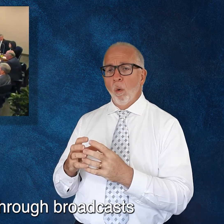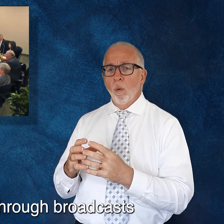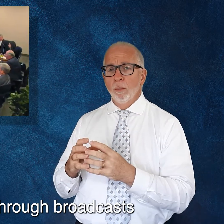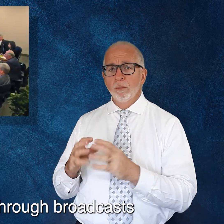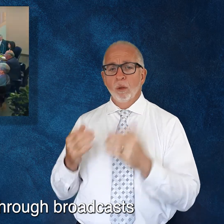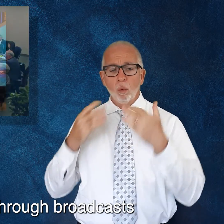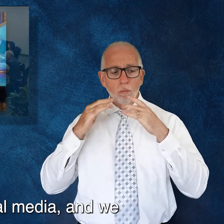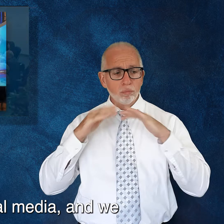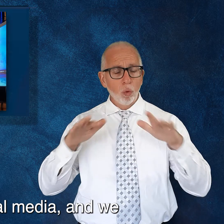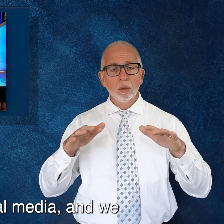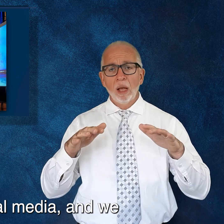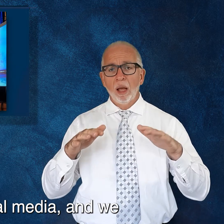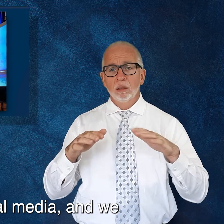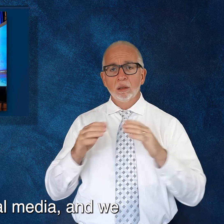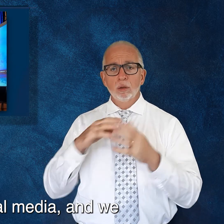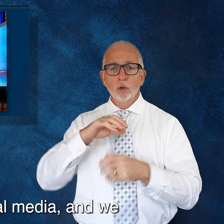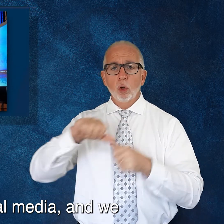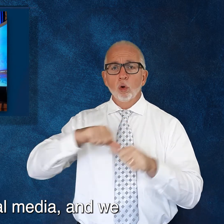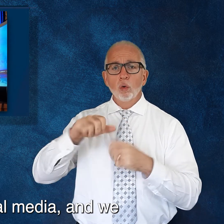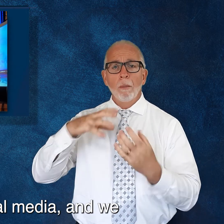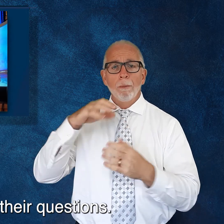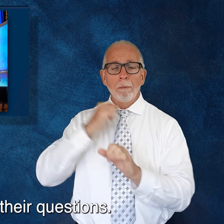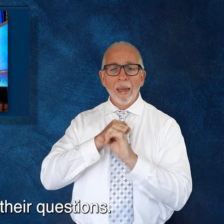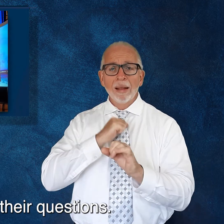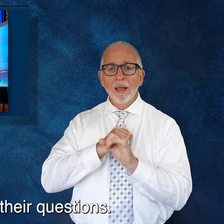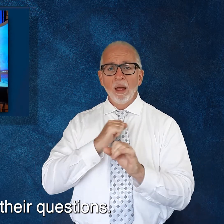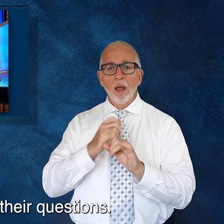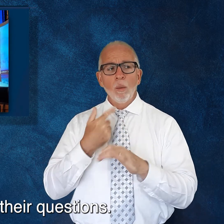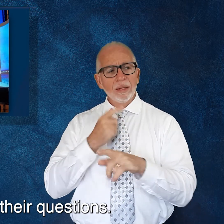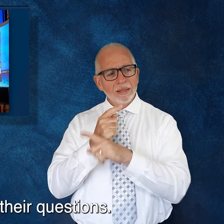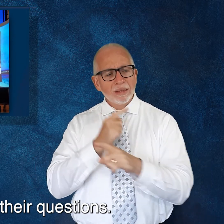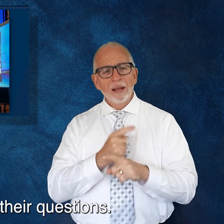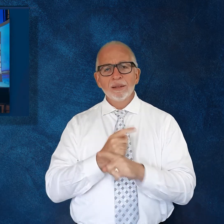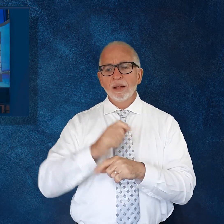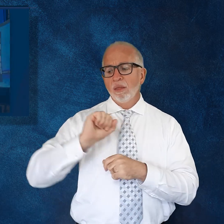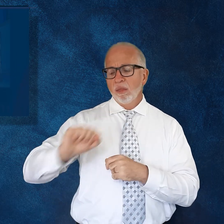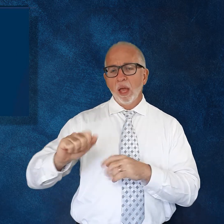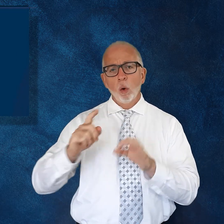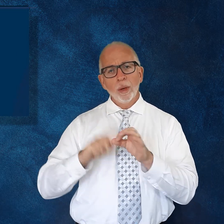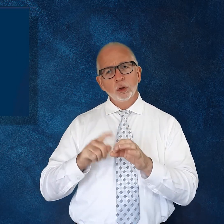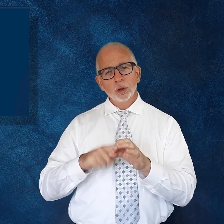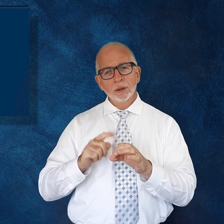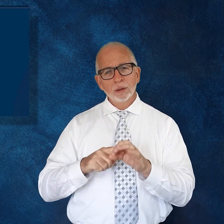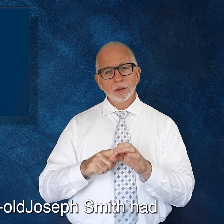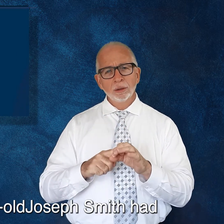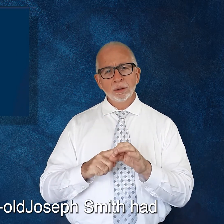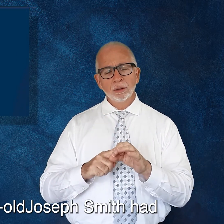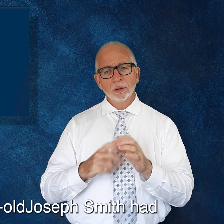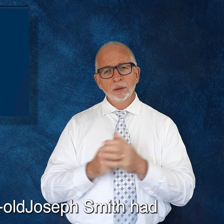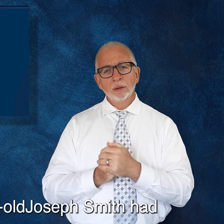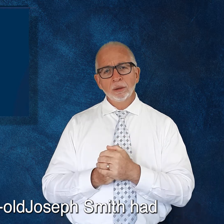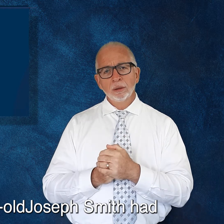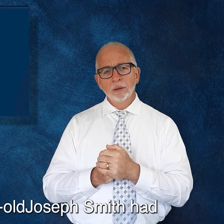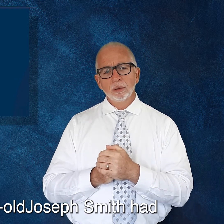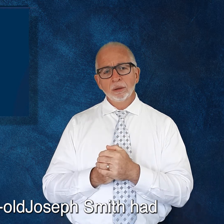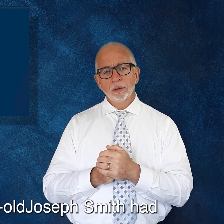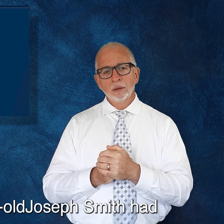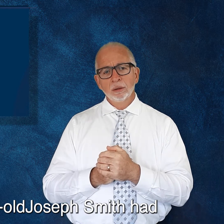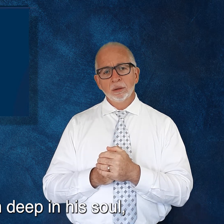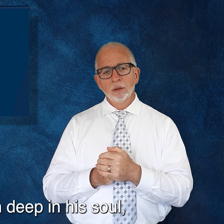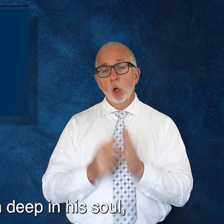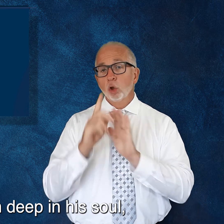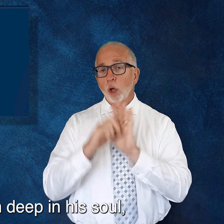through broadcasts and social media, and we discussed their questions. Fourteen-year-old Joseph